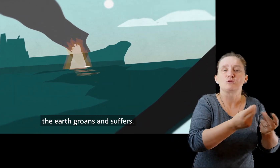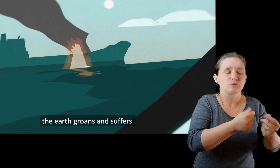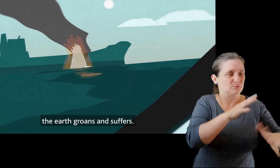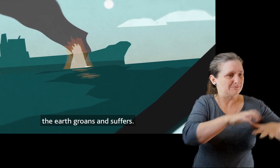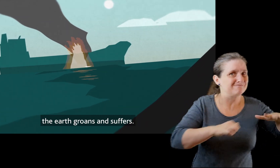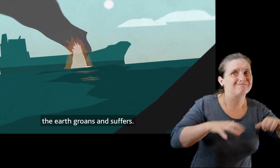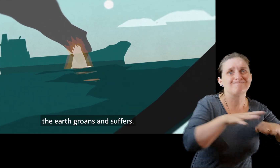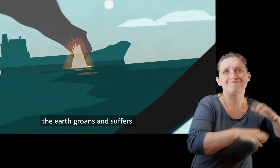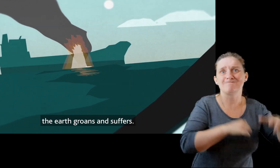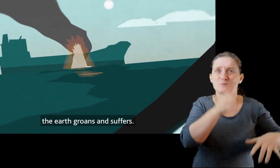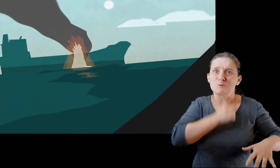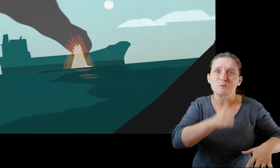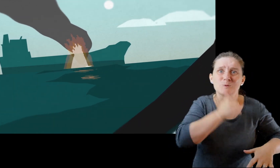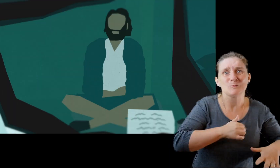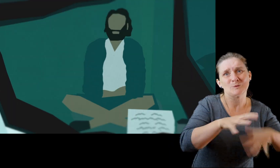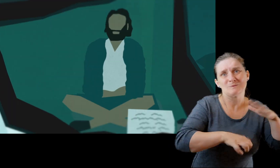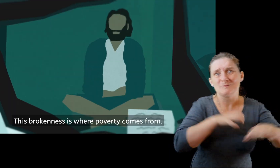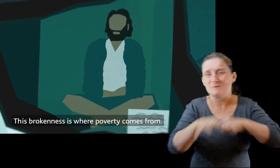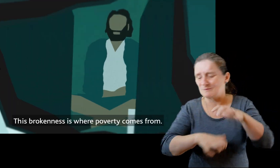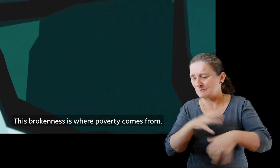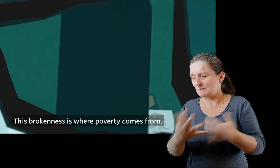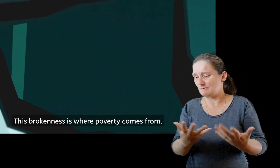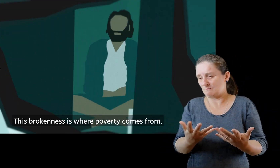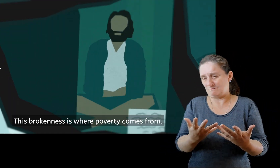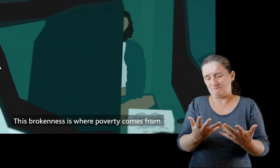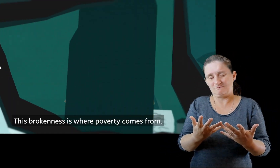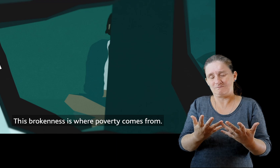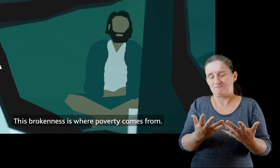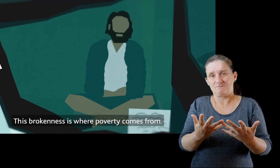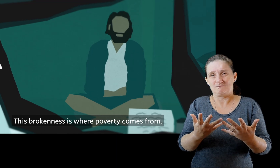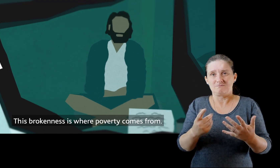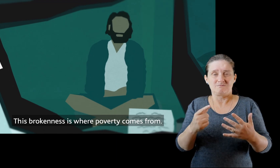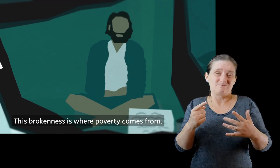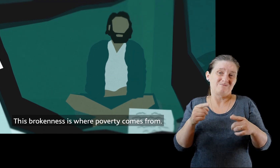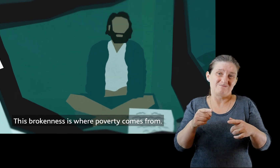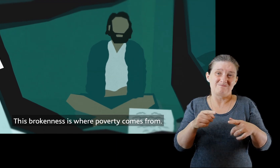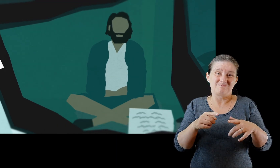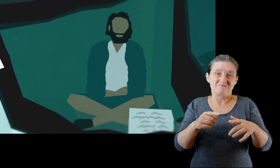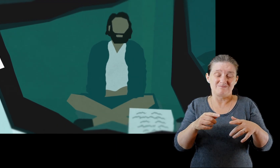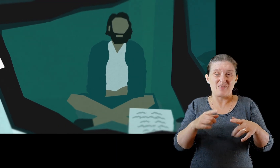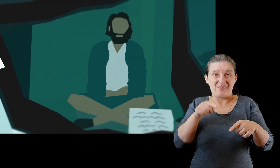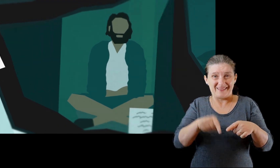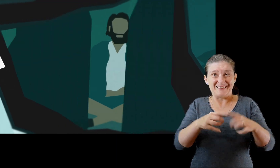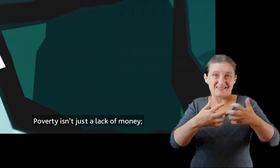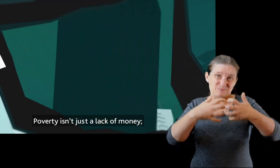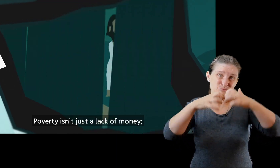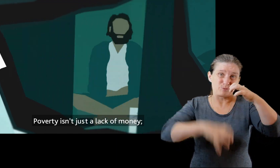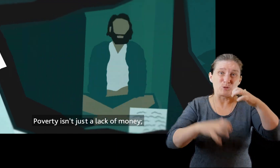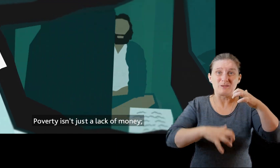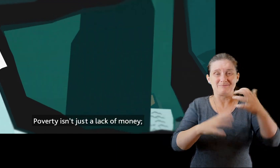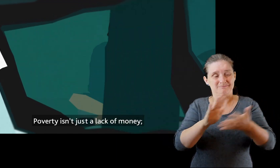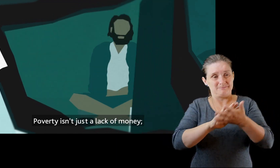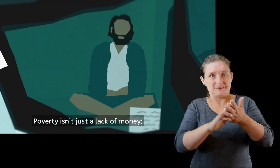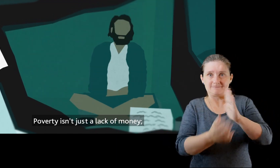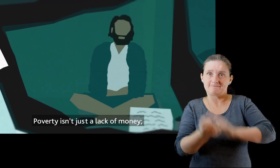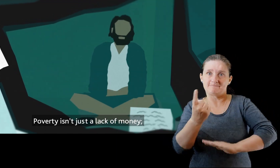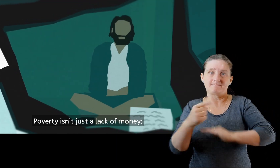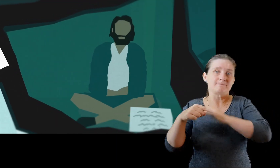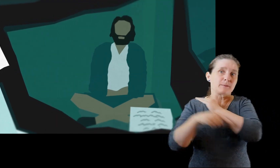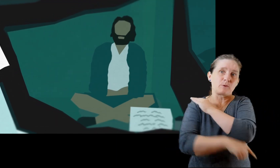and suffers. This brokenness is where poverty comes from. Poverty isn't just a lack of money.